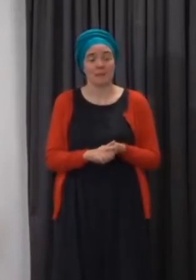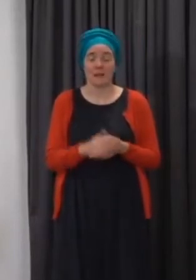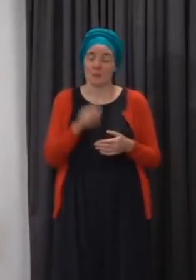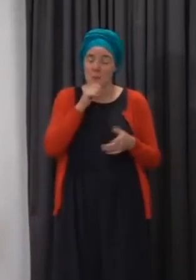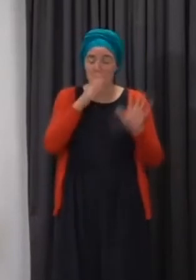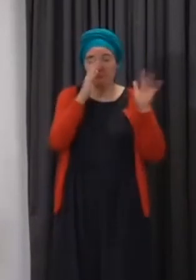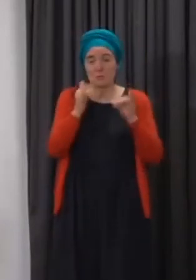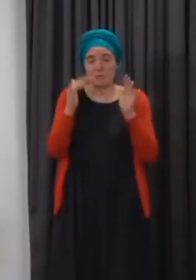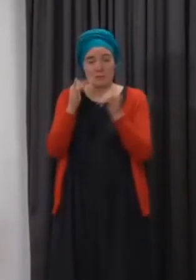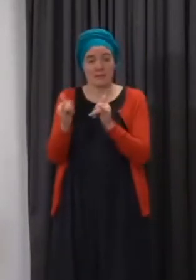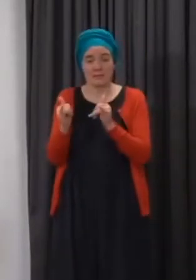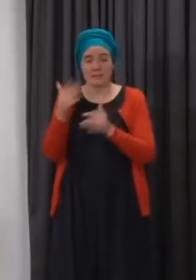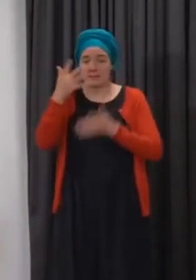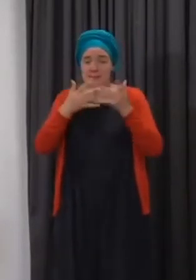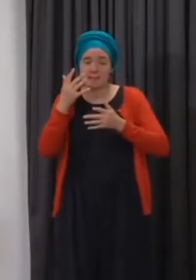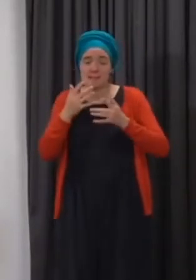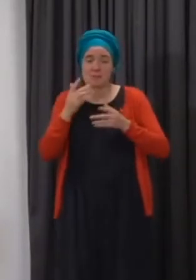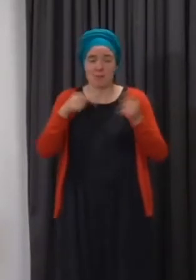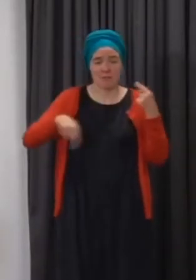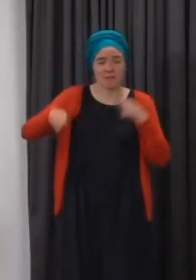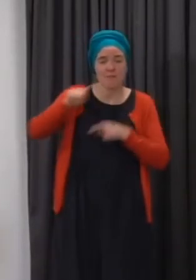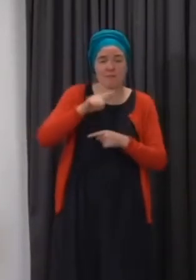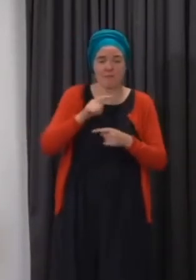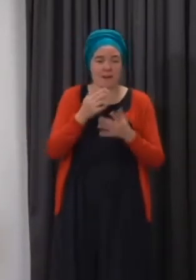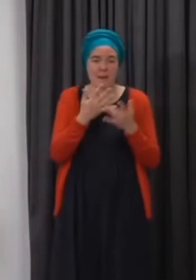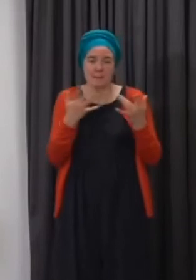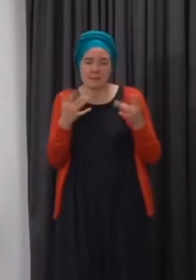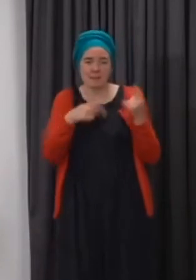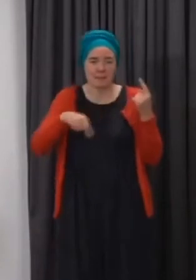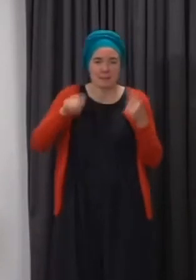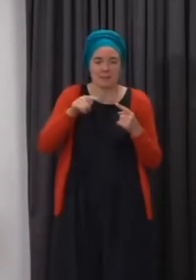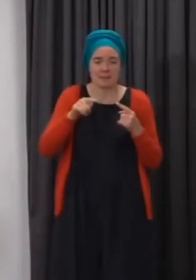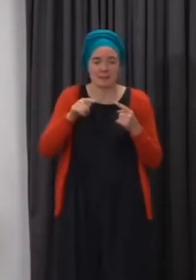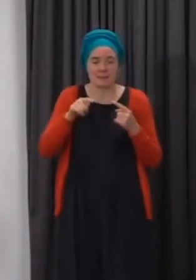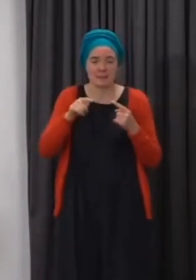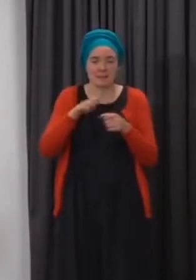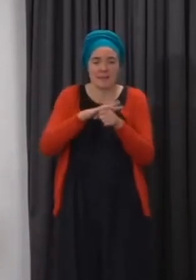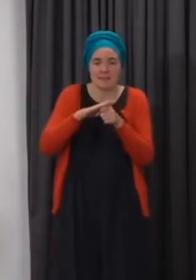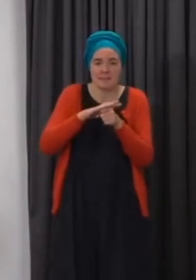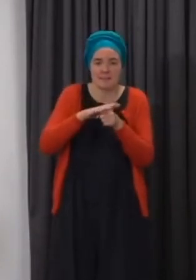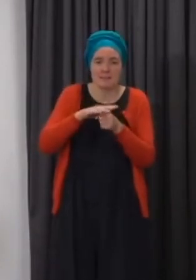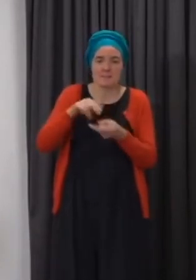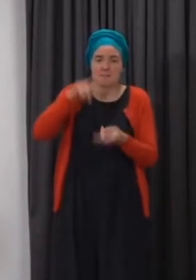Wales. Okay, thank you very much. I'm going to move now to Rupert Evelyn from ITN.